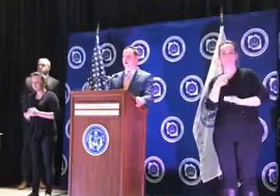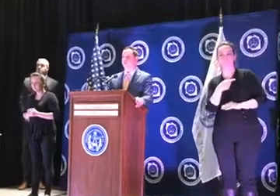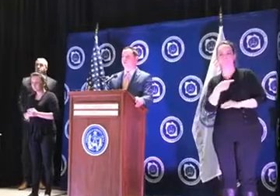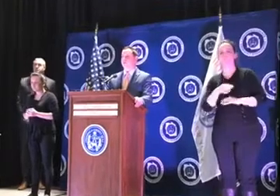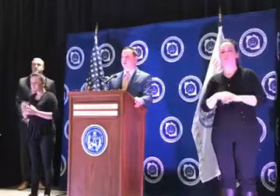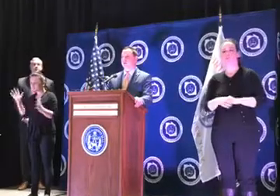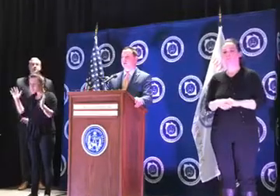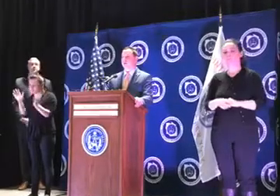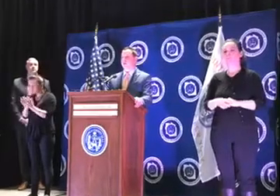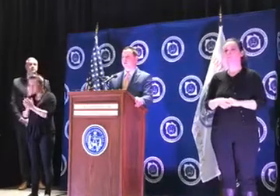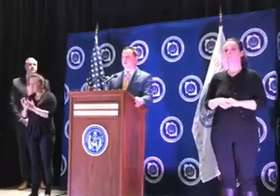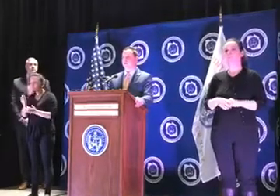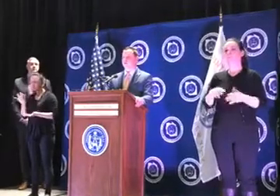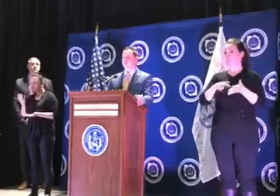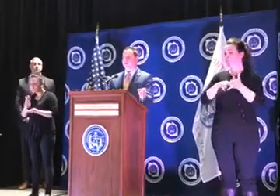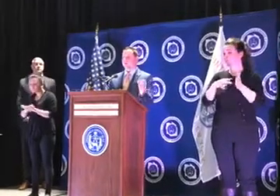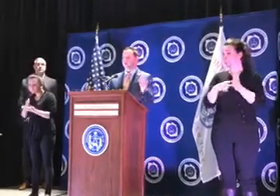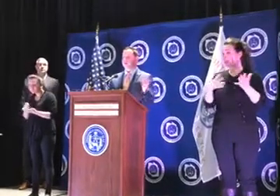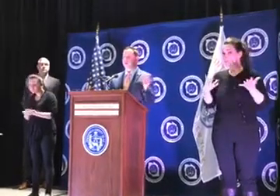been one of the